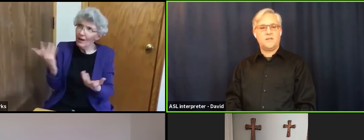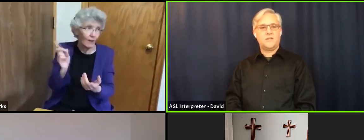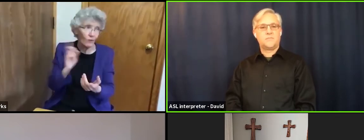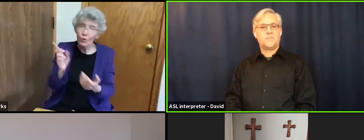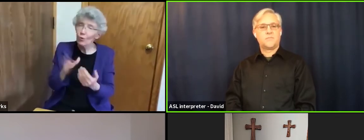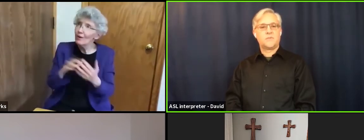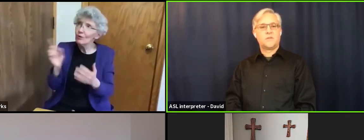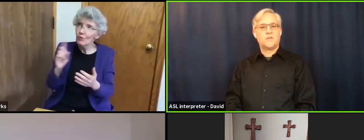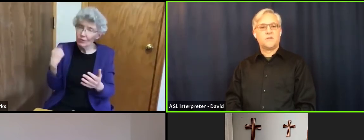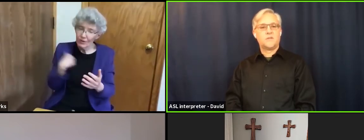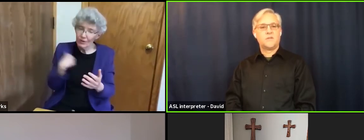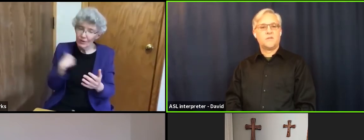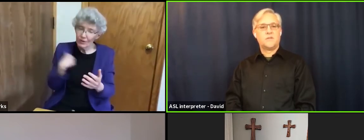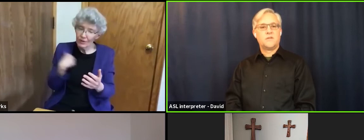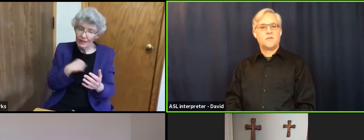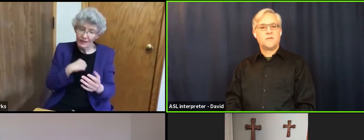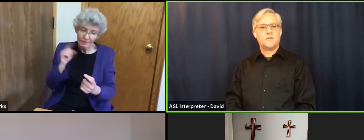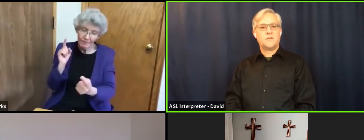we meet